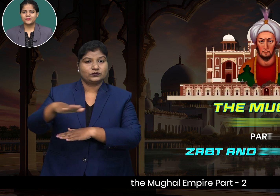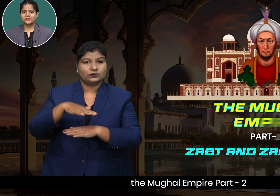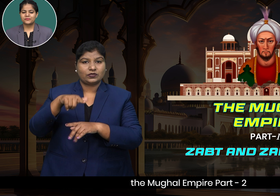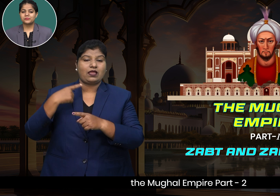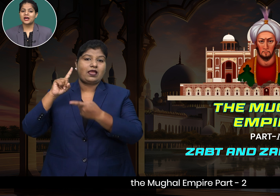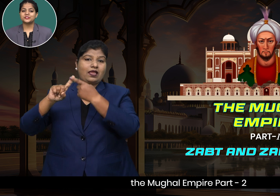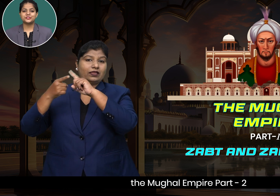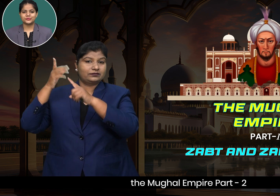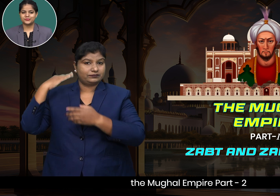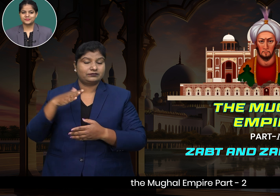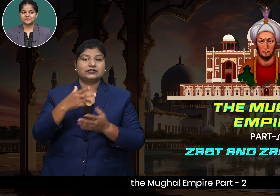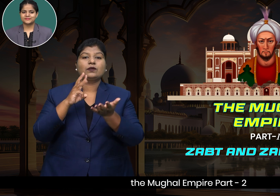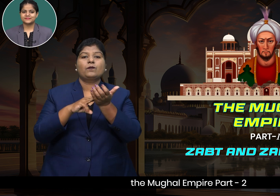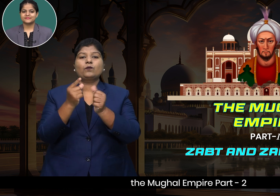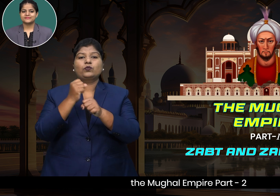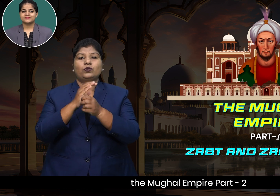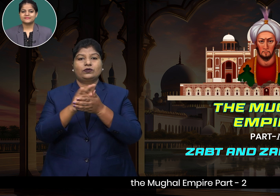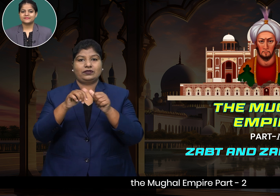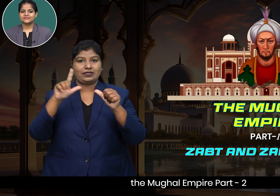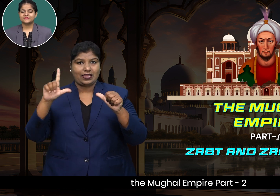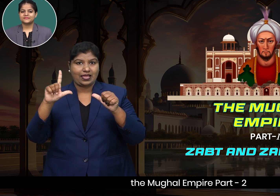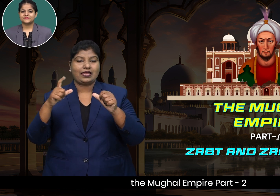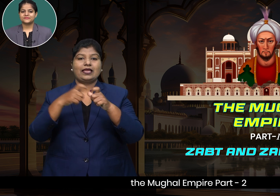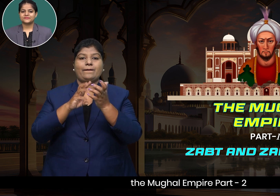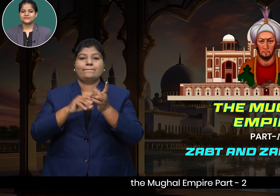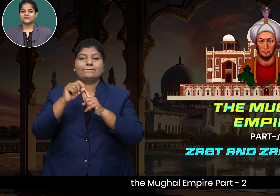Empire, Part-2.